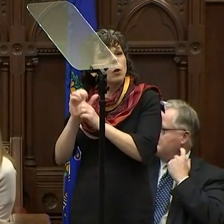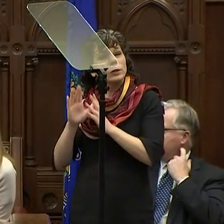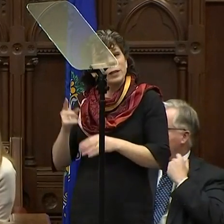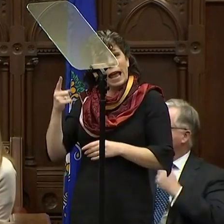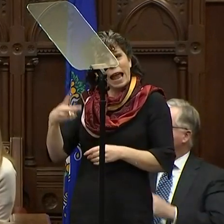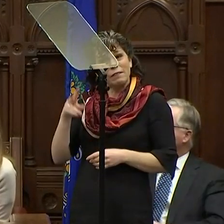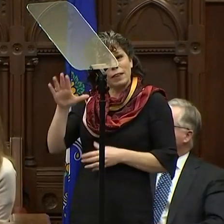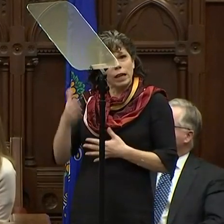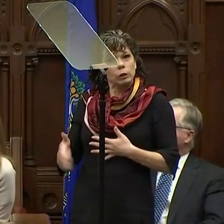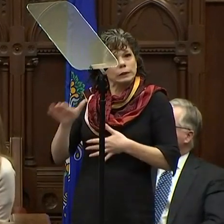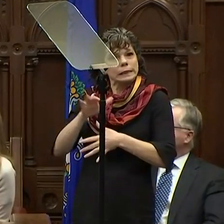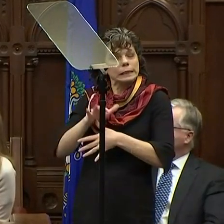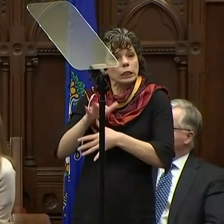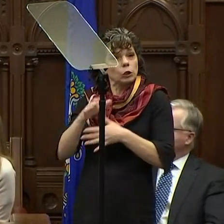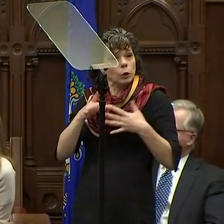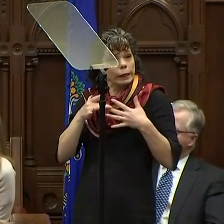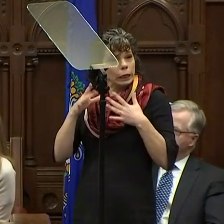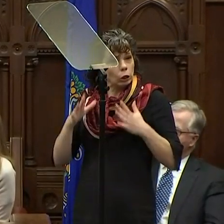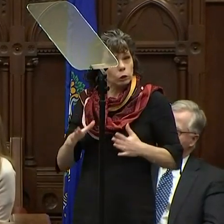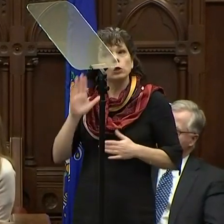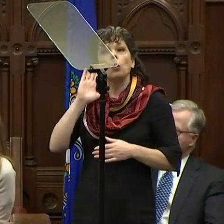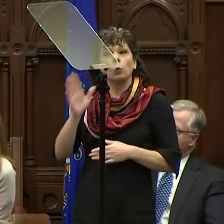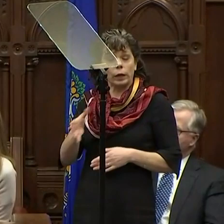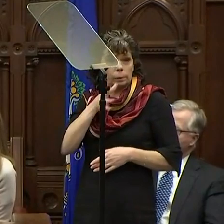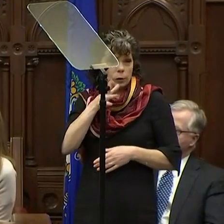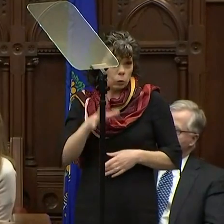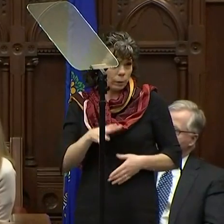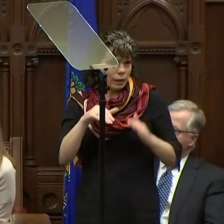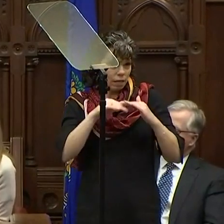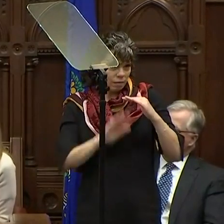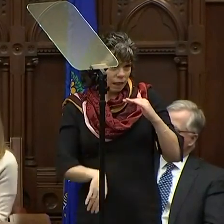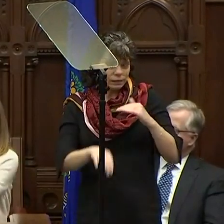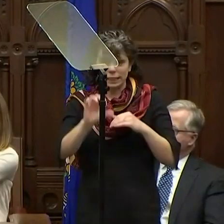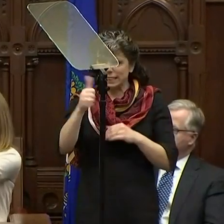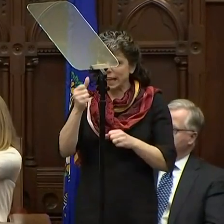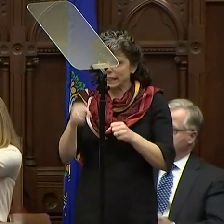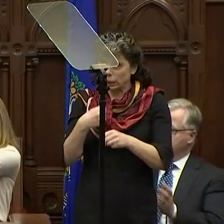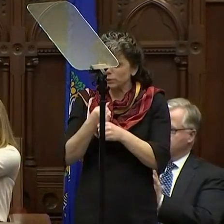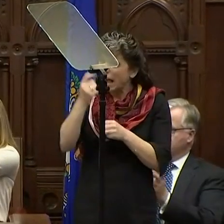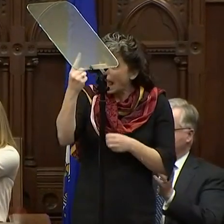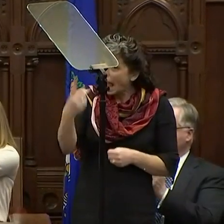senior leaders and corporate board members will be women in less than 10 years. Half.